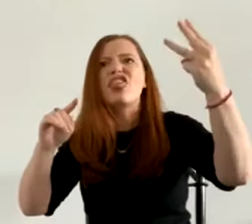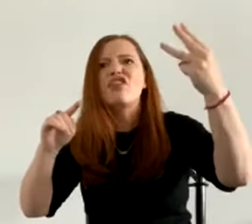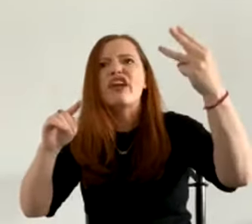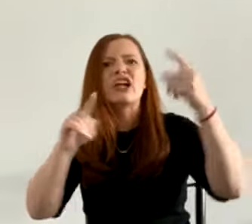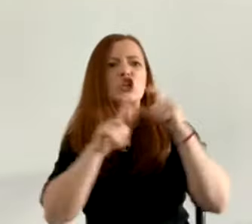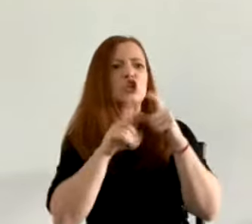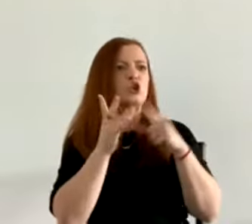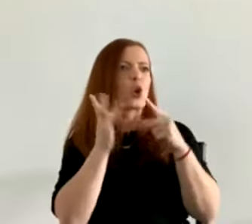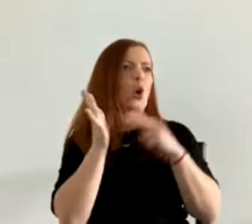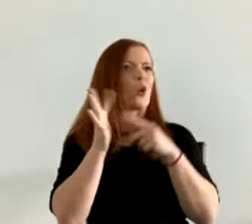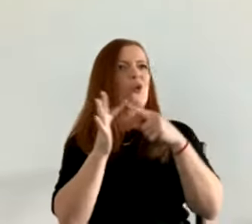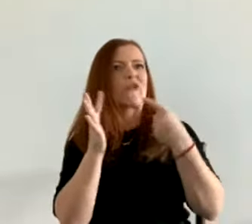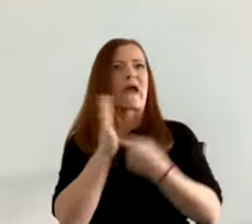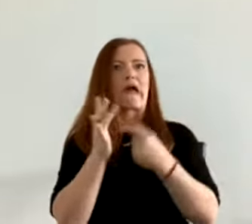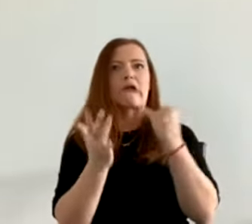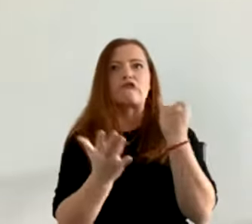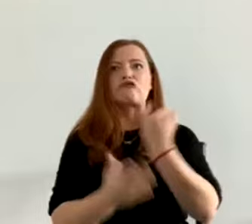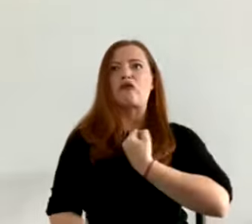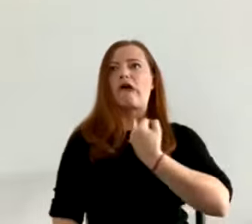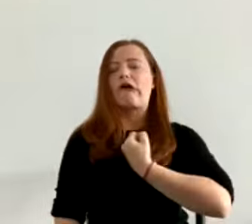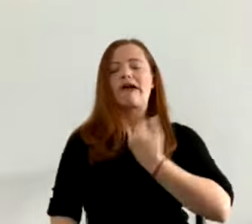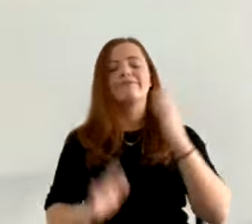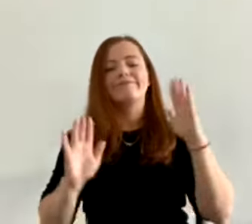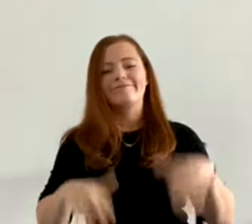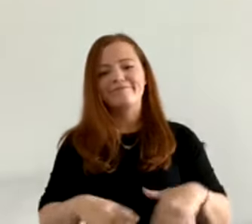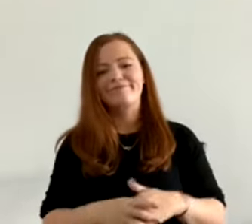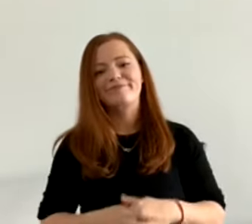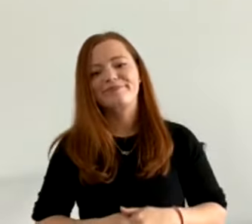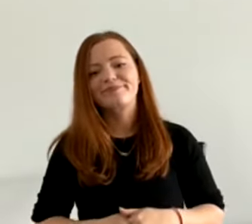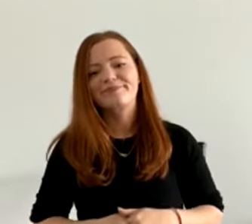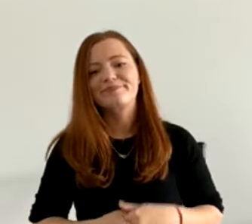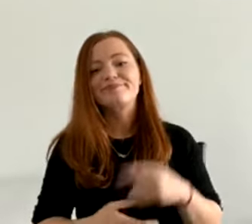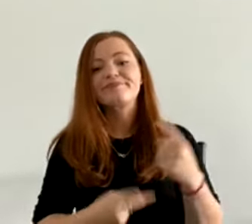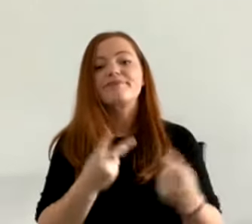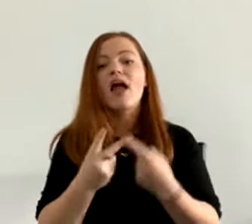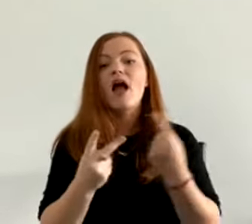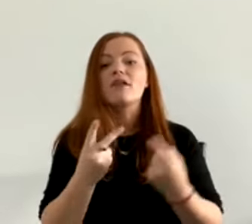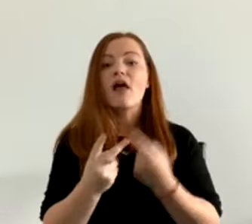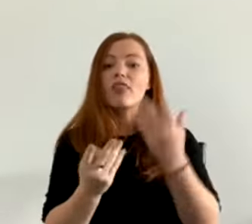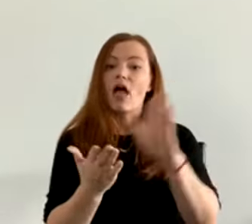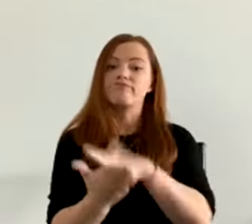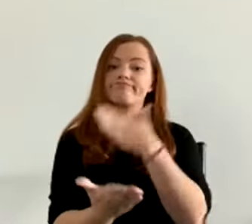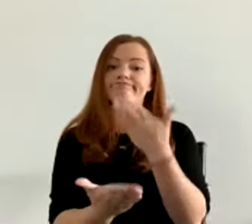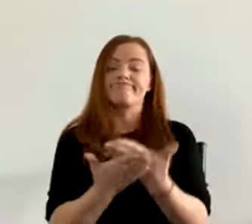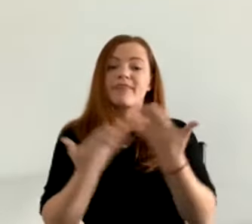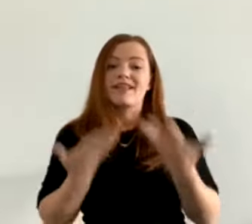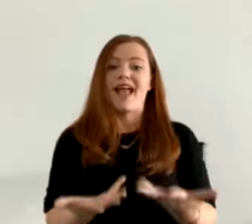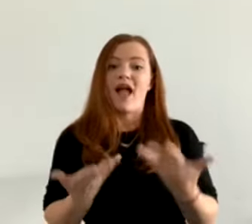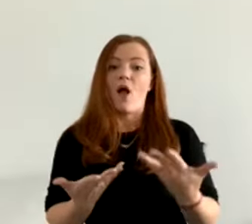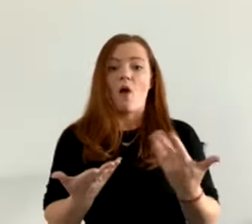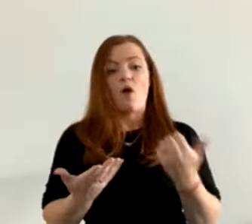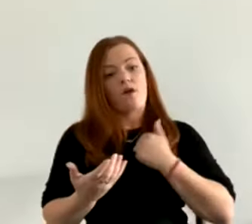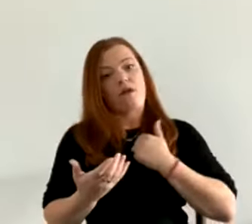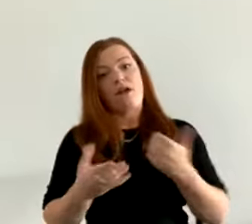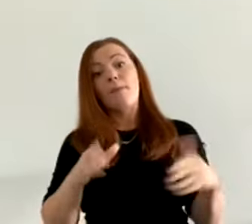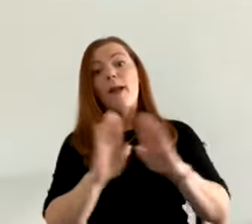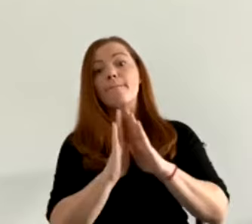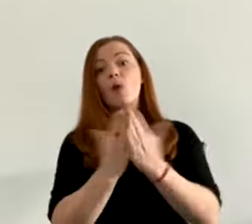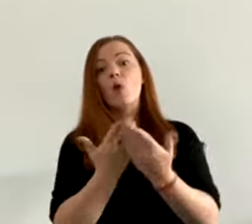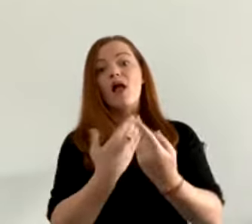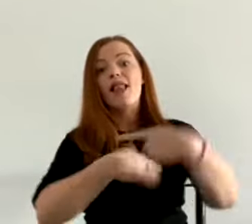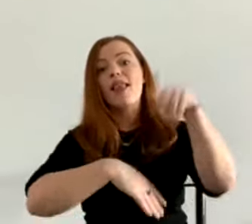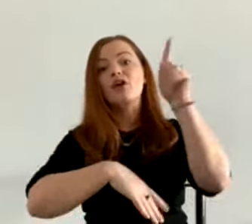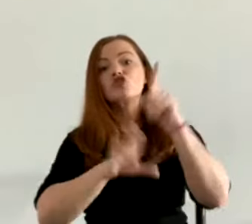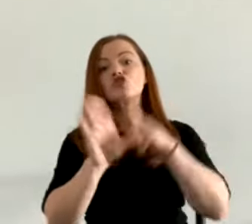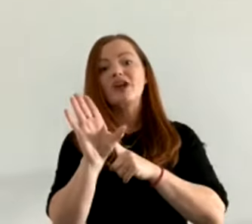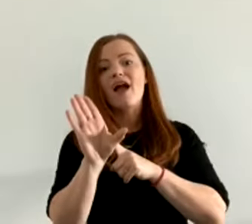come. I'm going to read another poem now. This is a poem that was in an anthology last year called Poems from a Green and